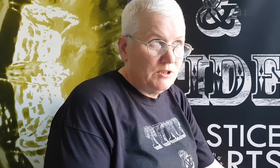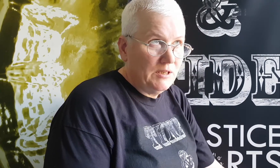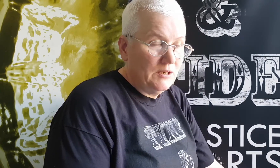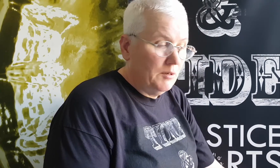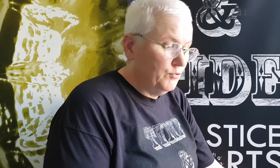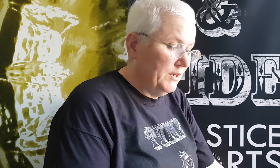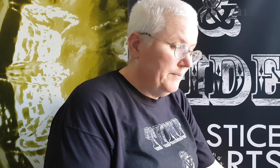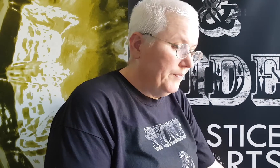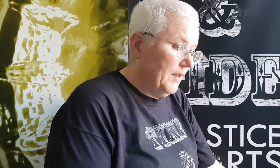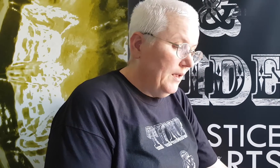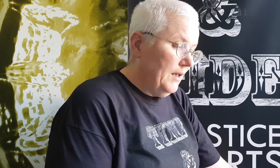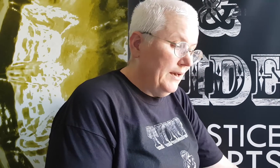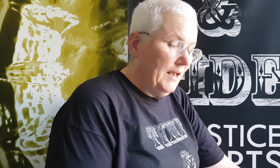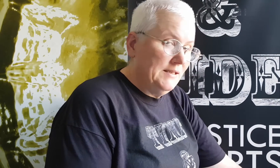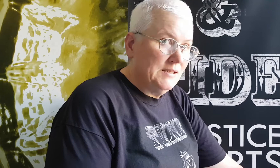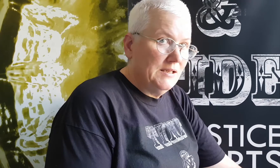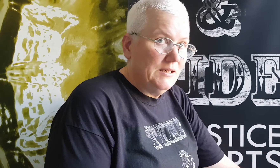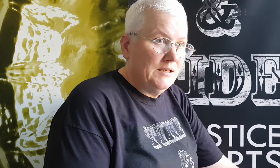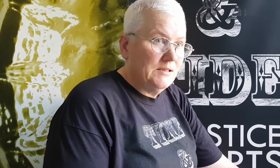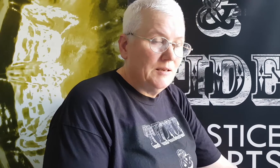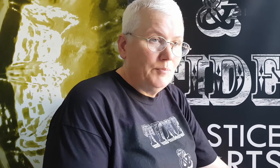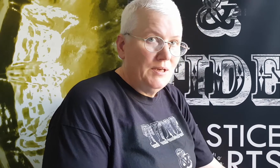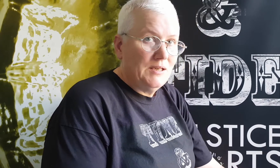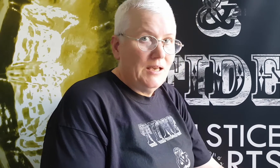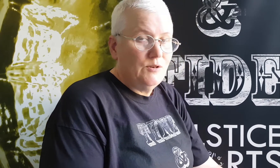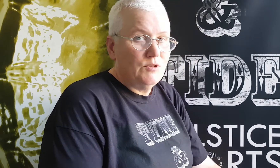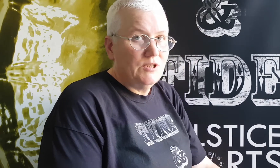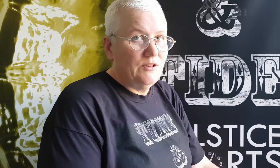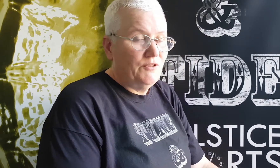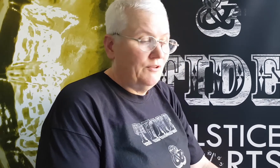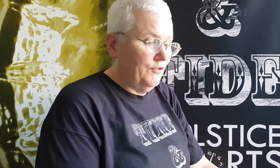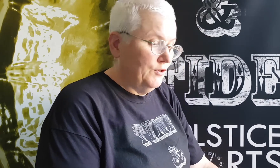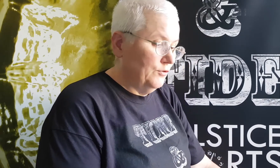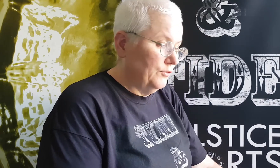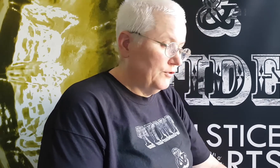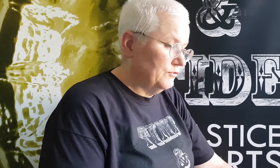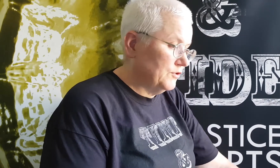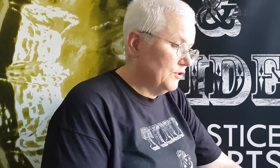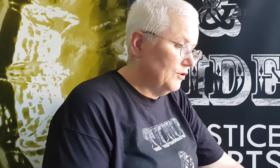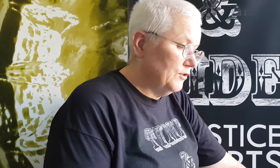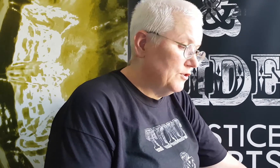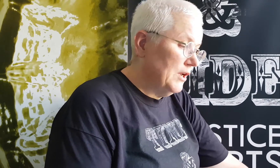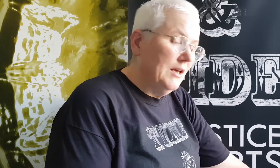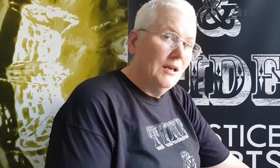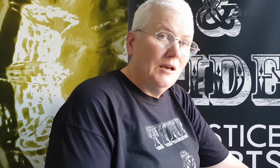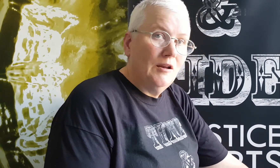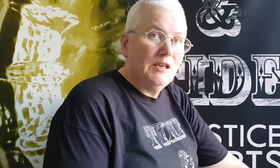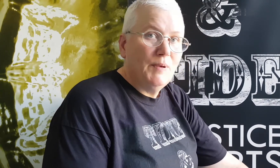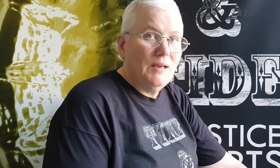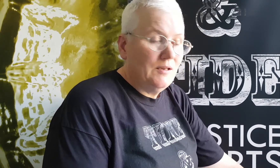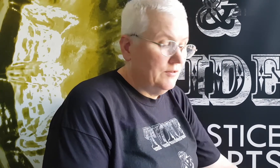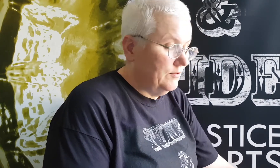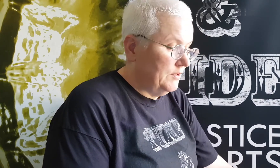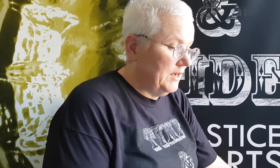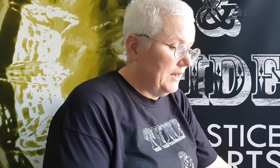in Cumbria, and Hastings and Peterhead, which is in the very far north of Scotland, and Clydebank near